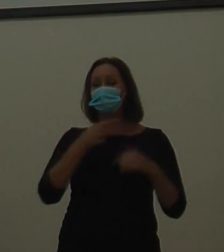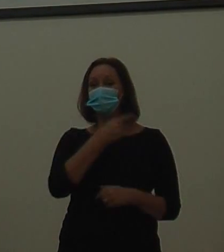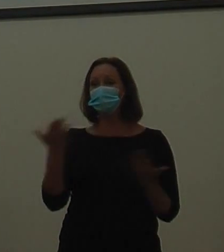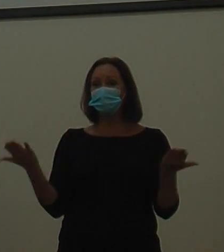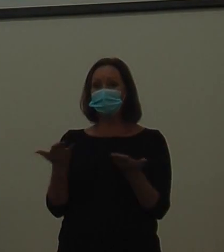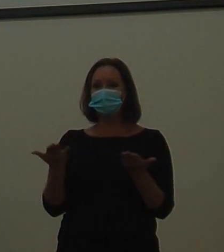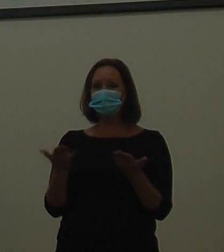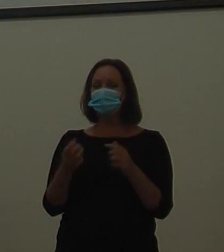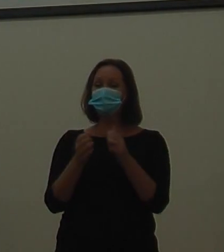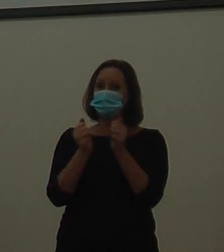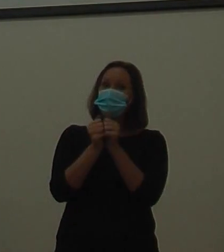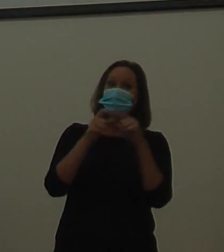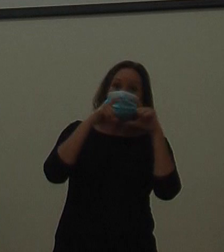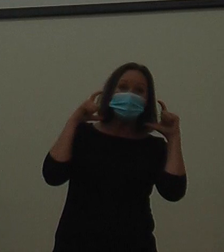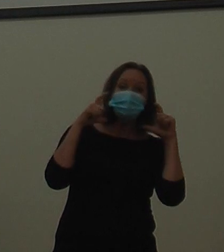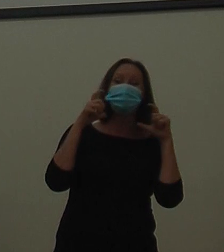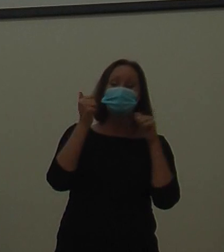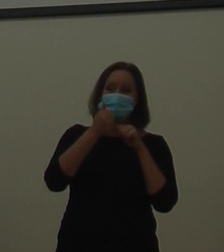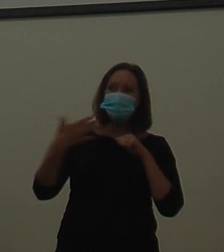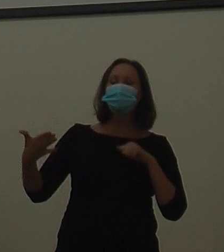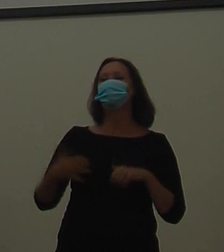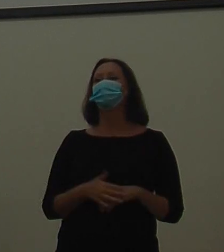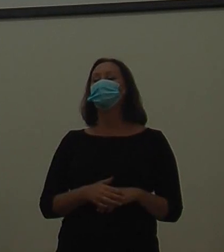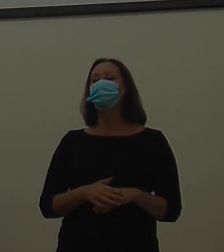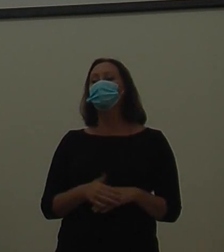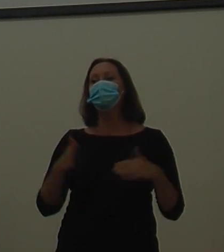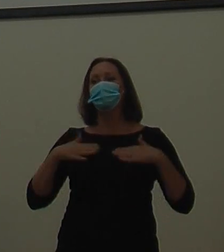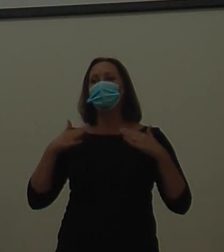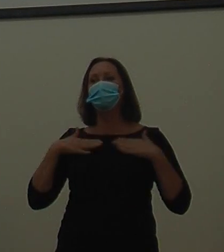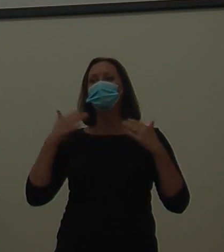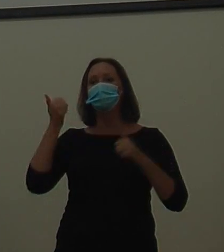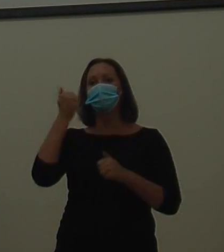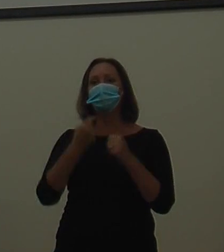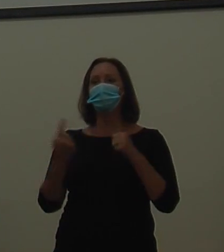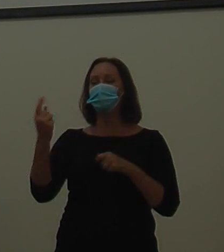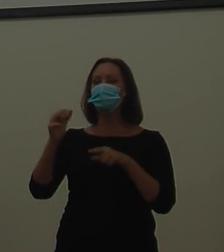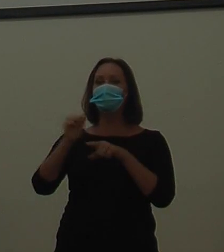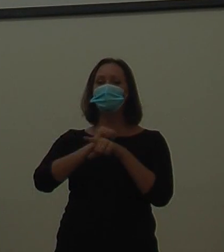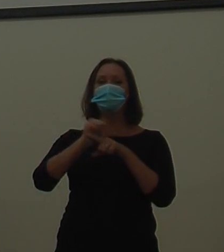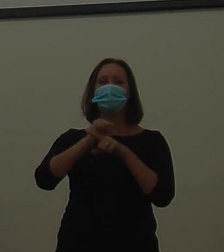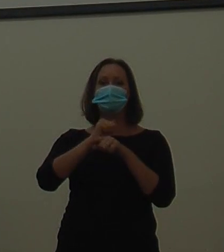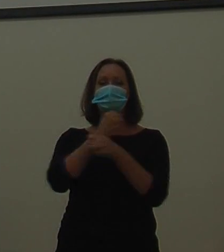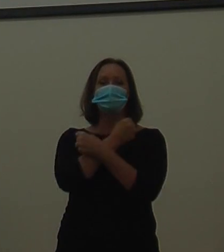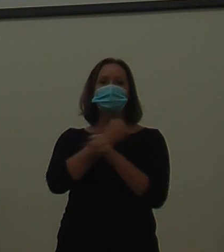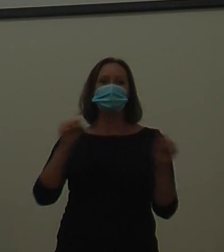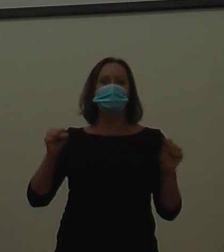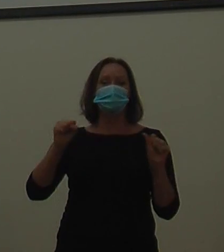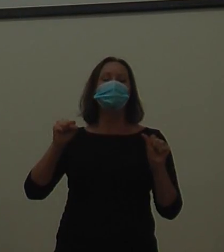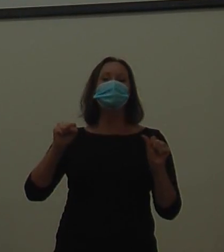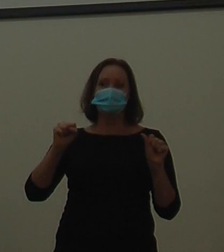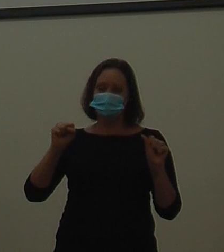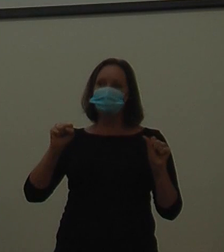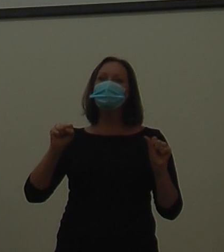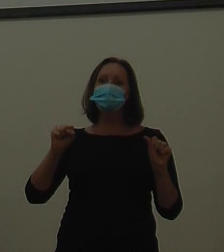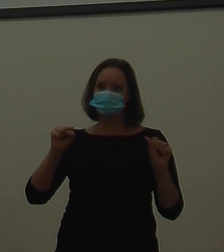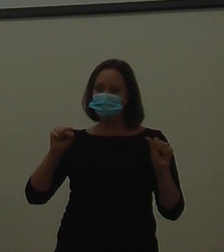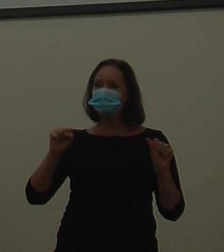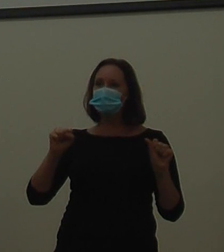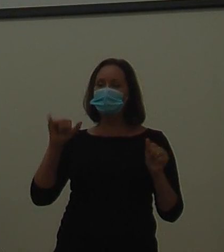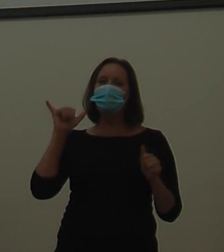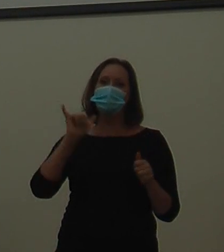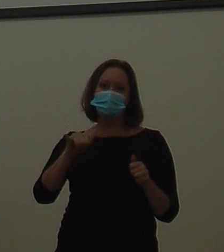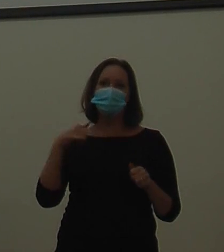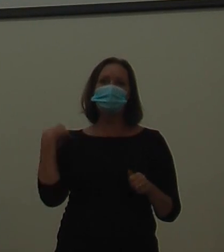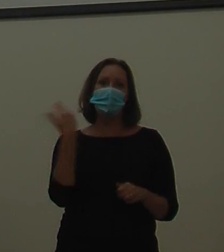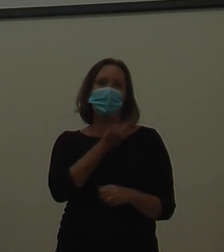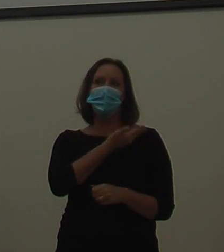all. I'm glad everybody is practicing what they need to practice and staying safe. That's the name of the game.